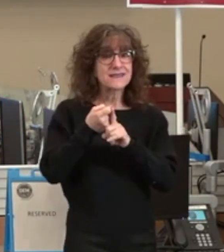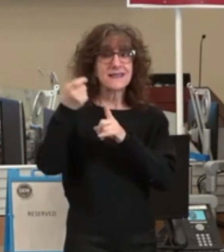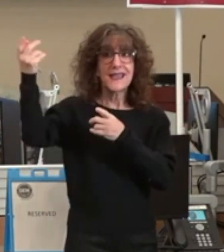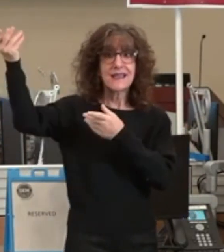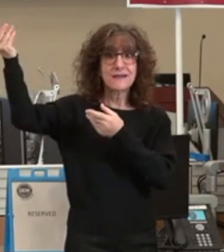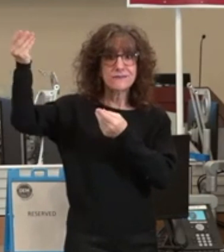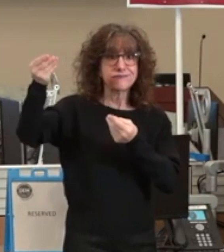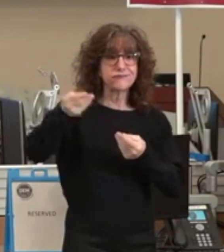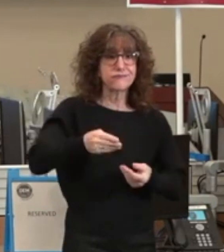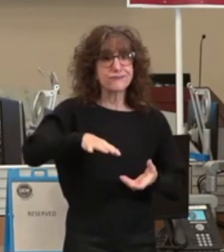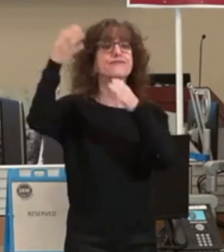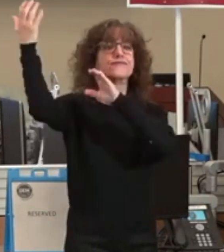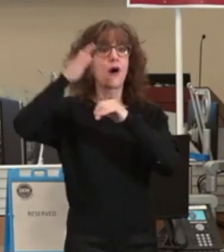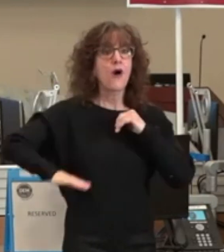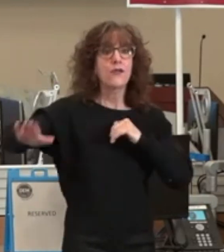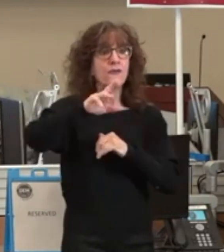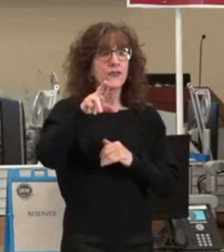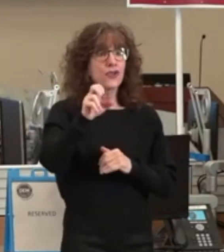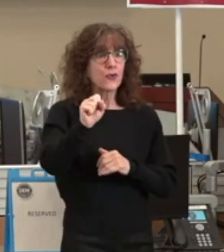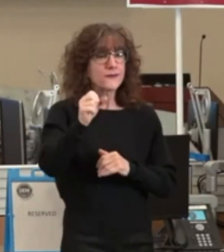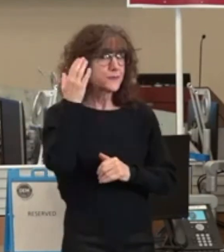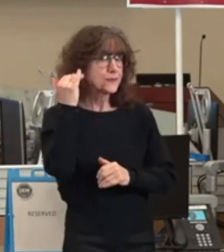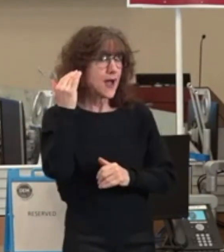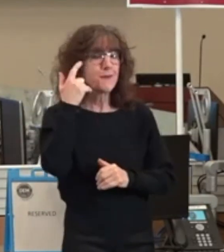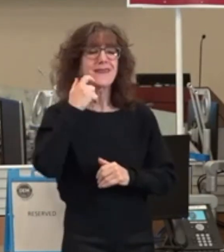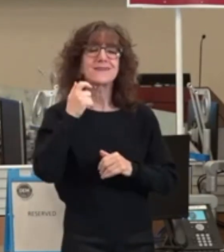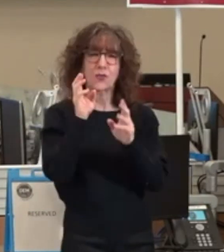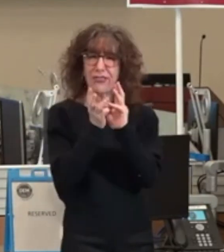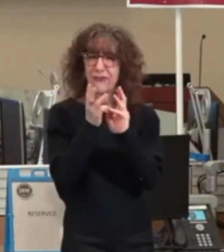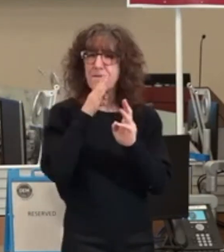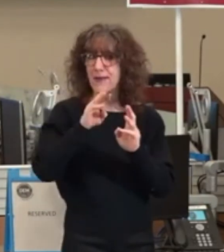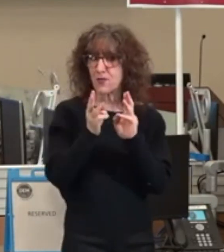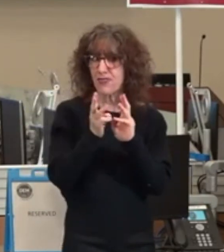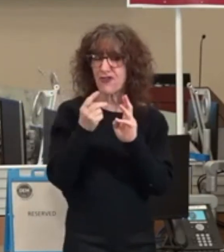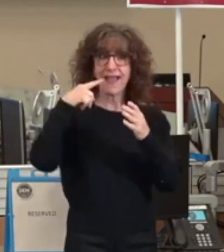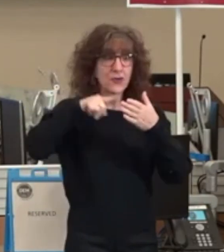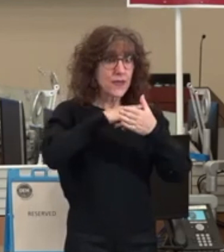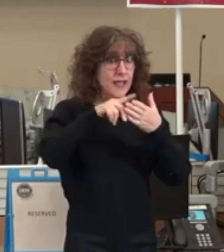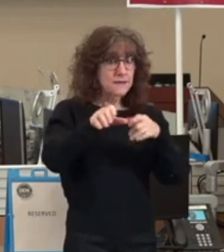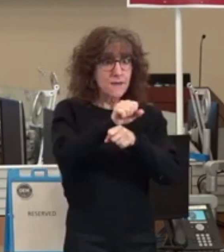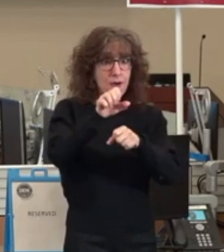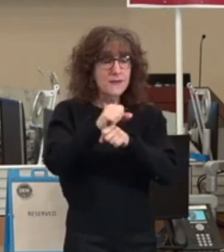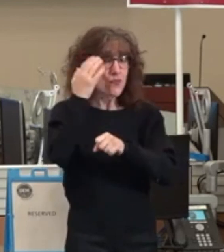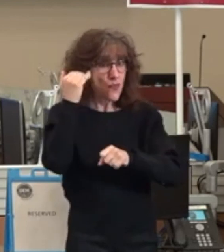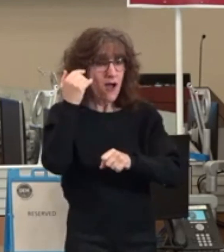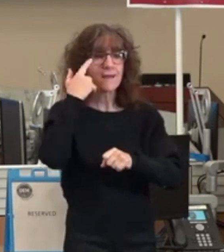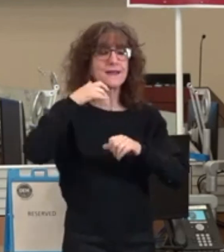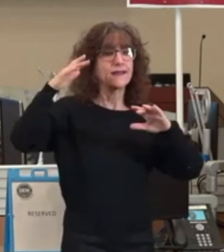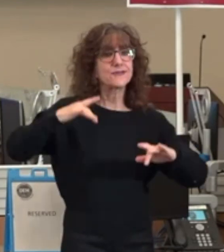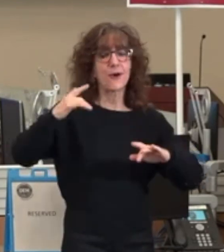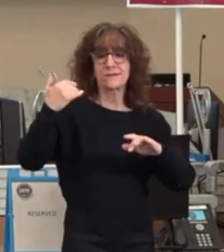was disrupted nationwide. And this was due to the winter weather We had to cancel appointments due to the weather